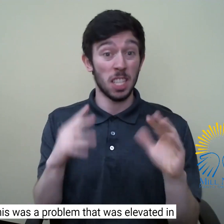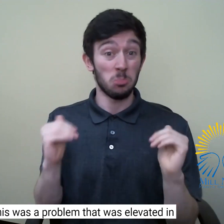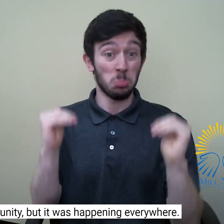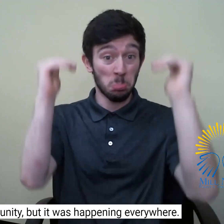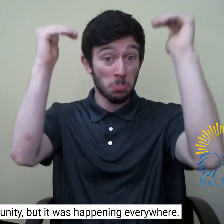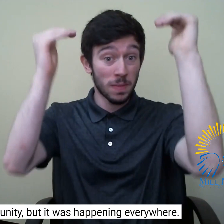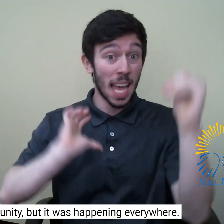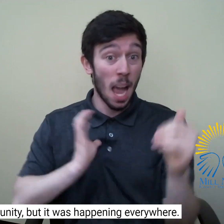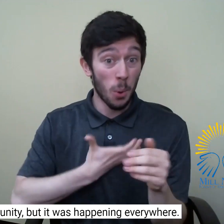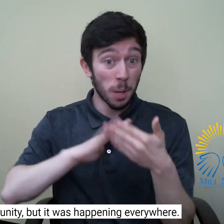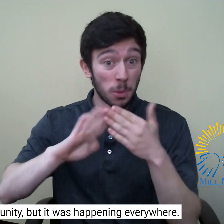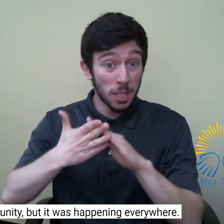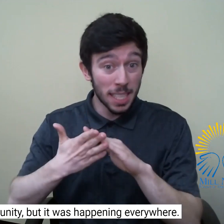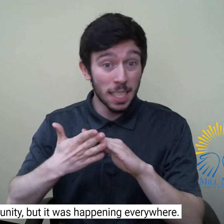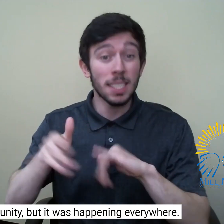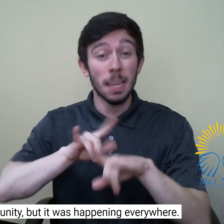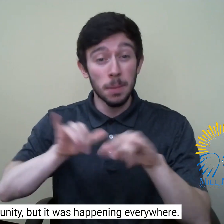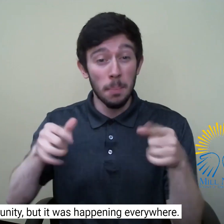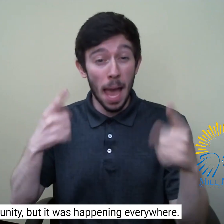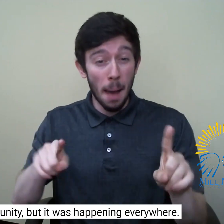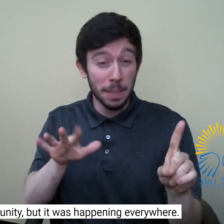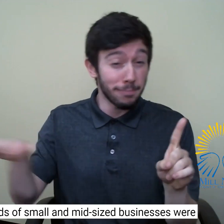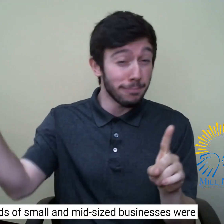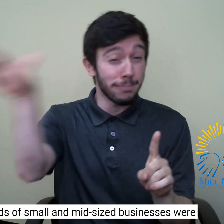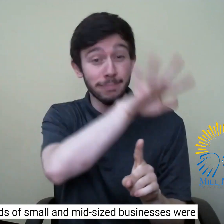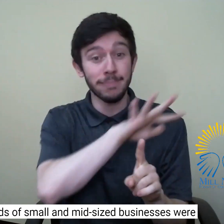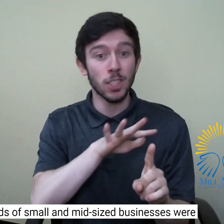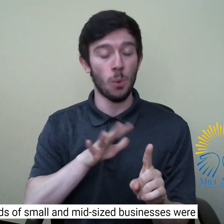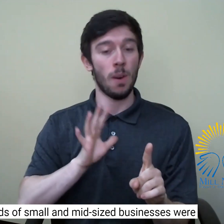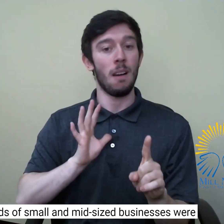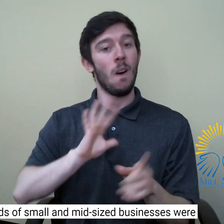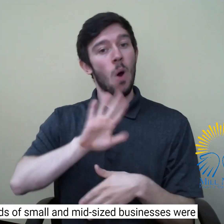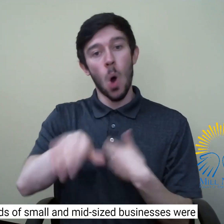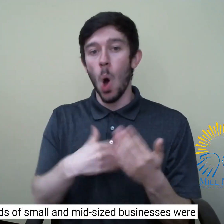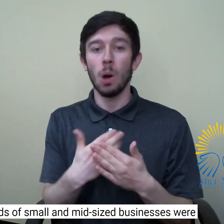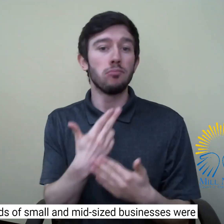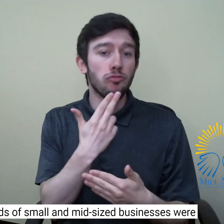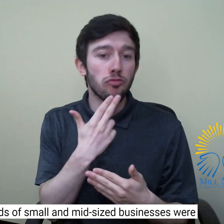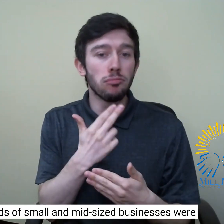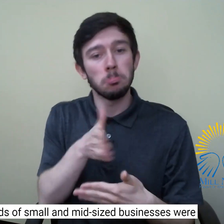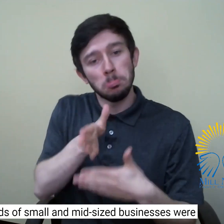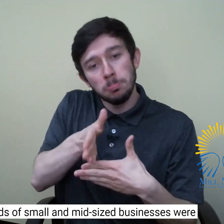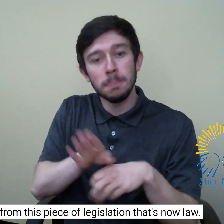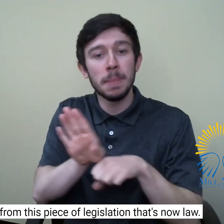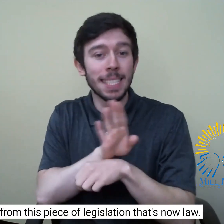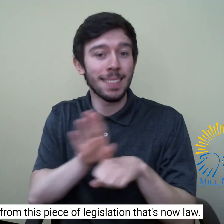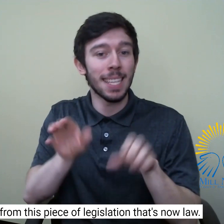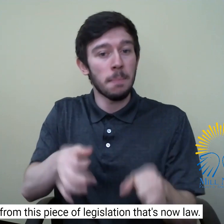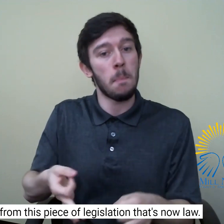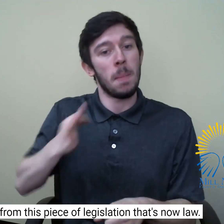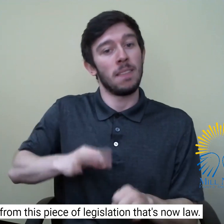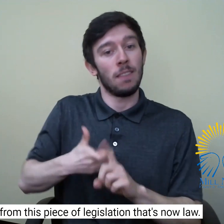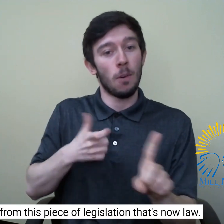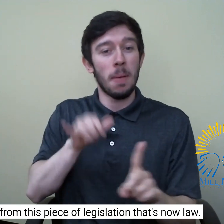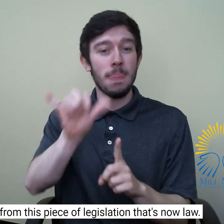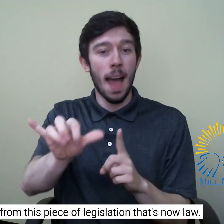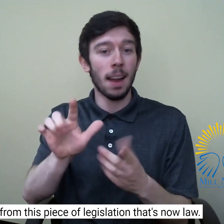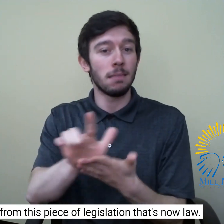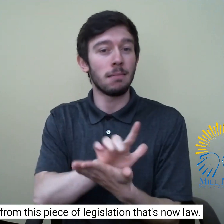in our community, but it was happening everywhere. And so all kinds of small and mid-sized businesses were able to benefit from this piece of legislation